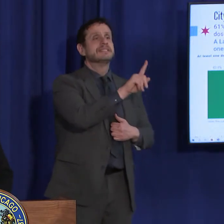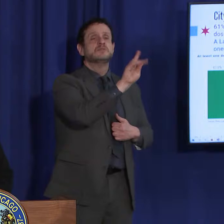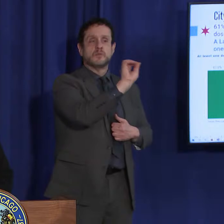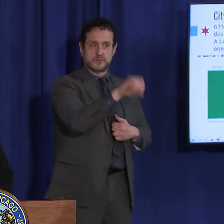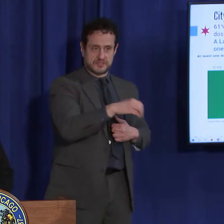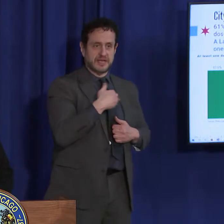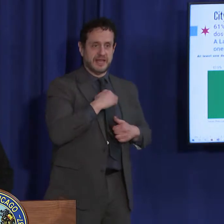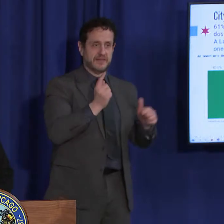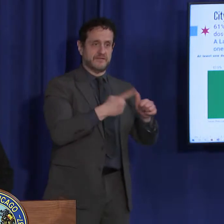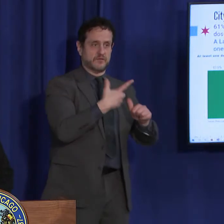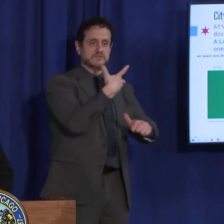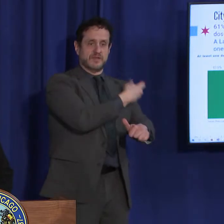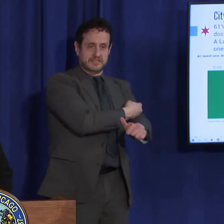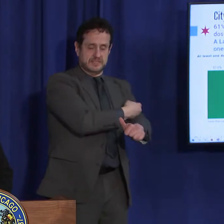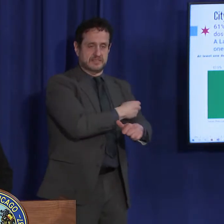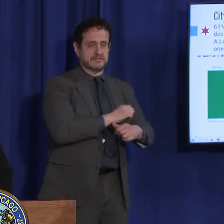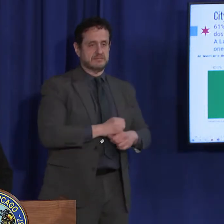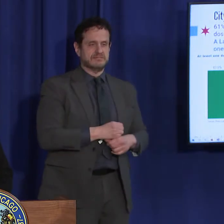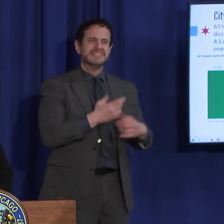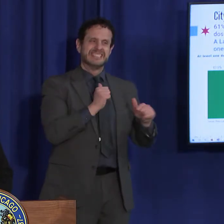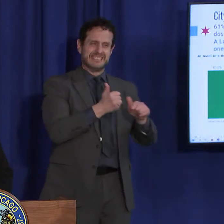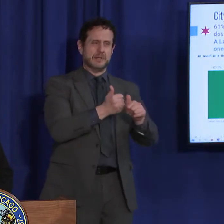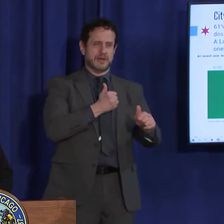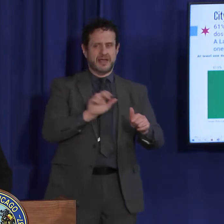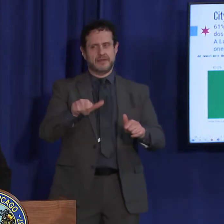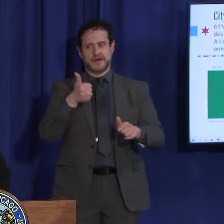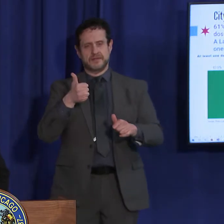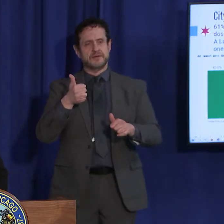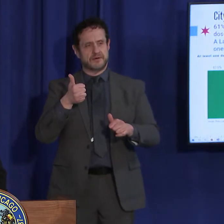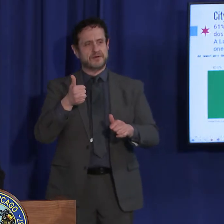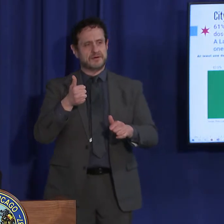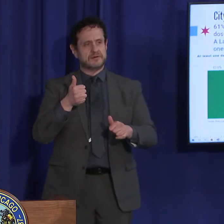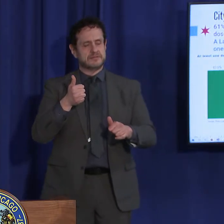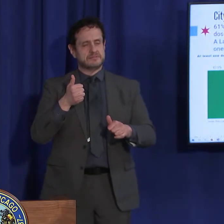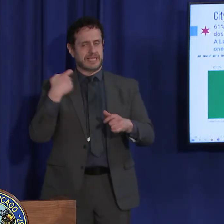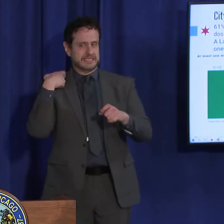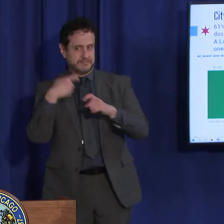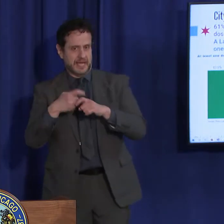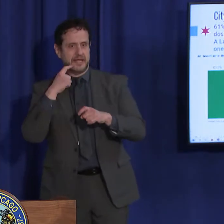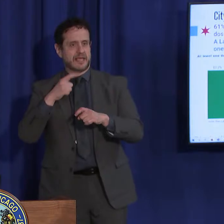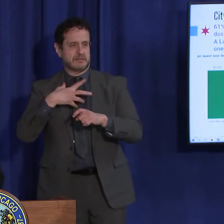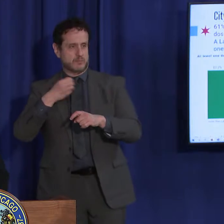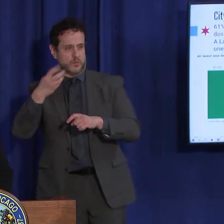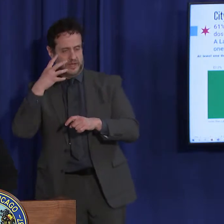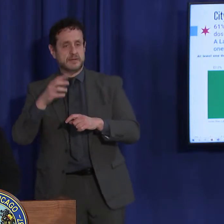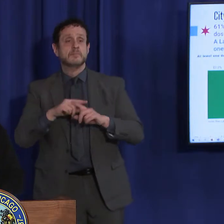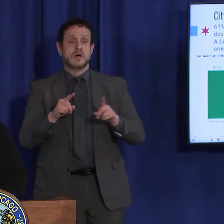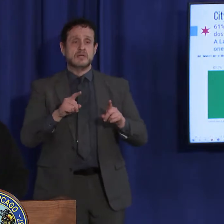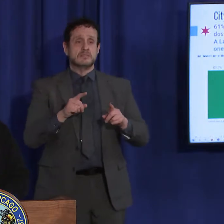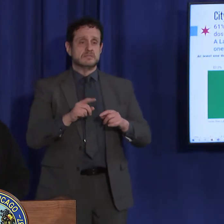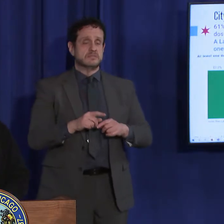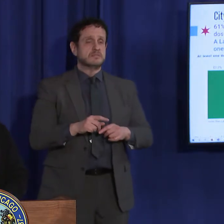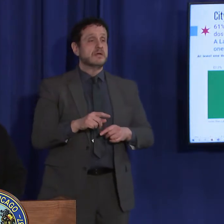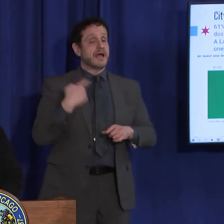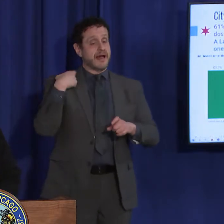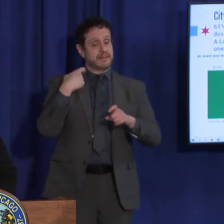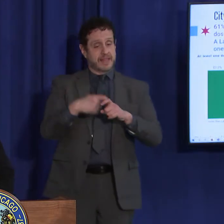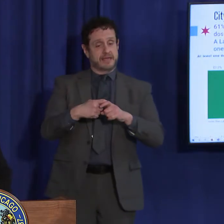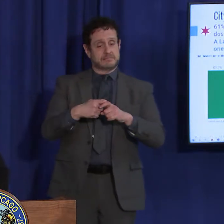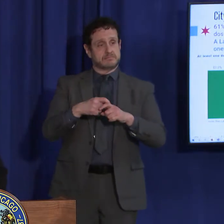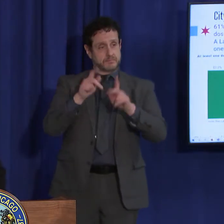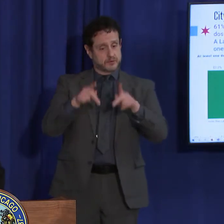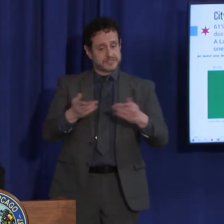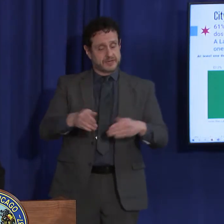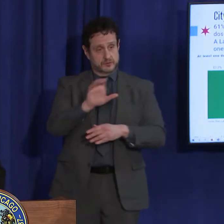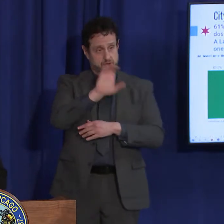COVID vaccine, still lagging behind the other race ethnicities, but we've hit an exciting benchmark that a Latinx Chicagoan is now just